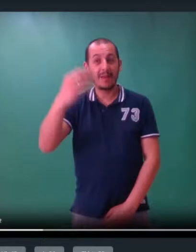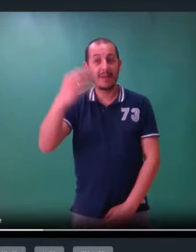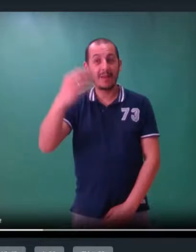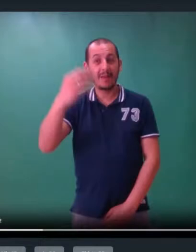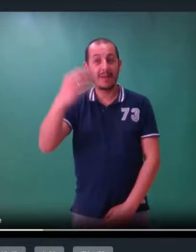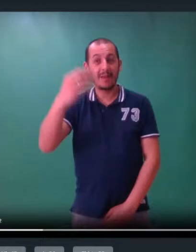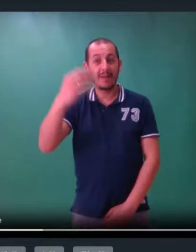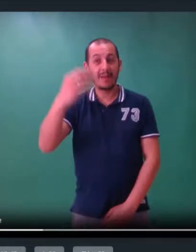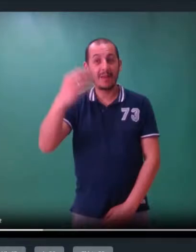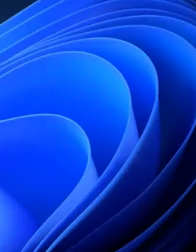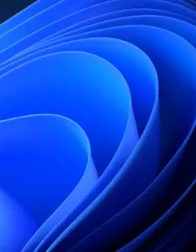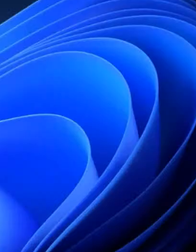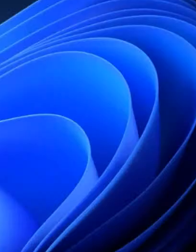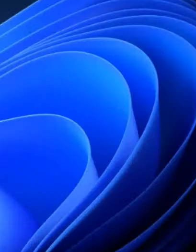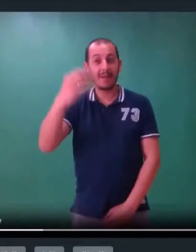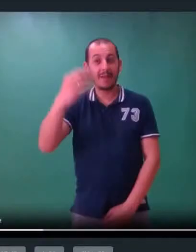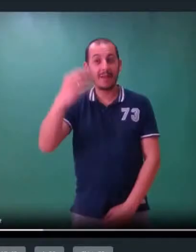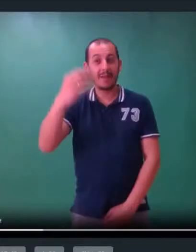how does that work?